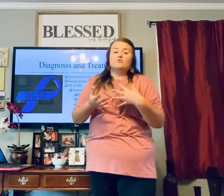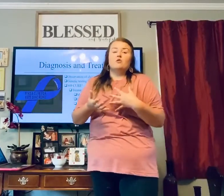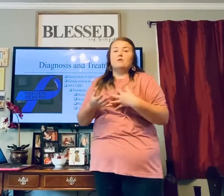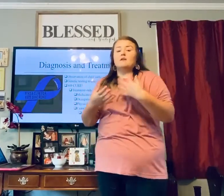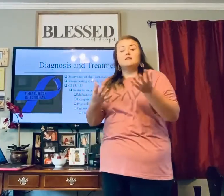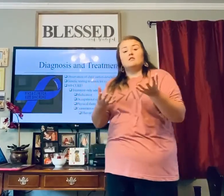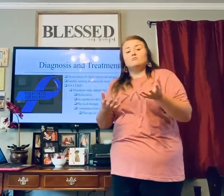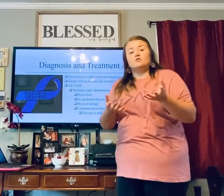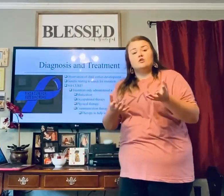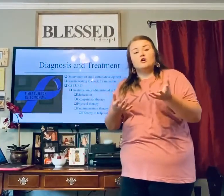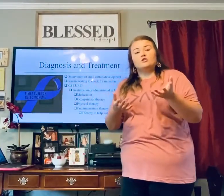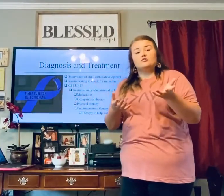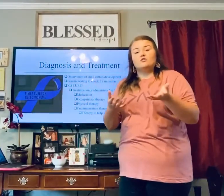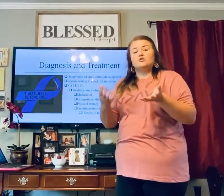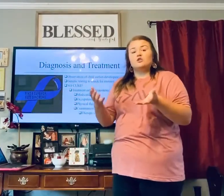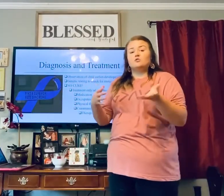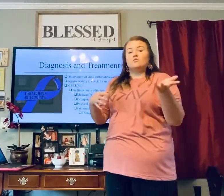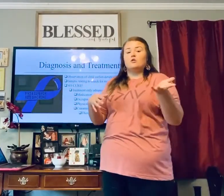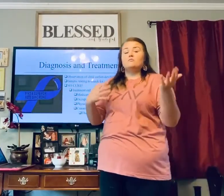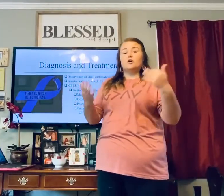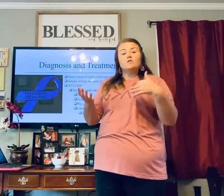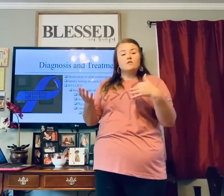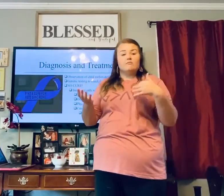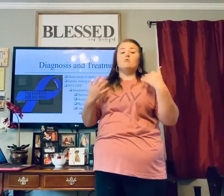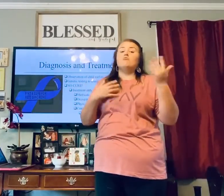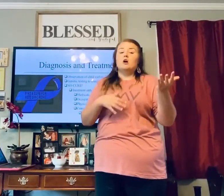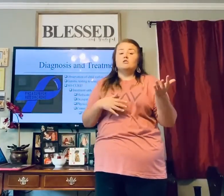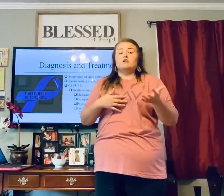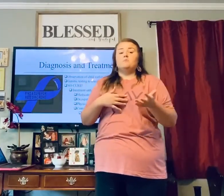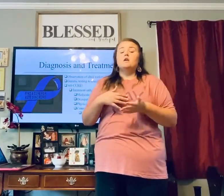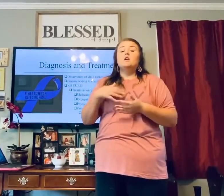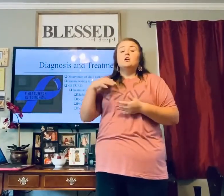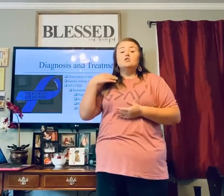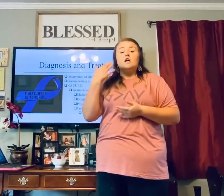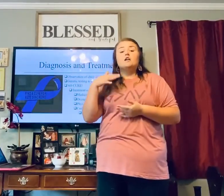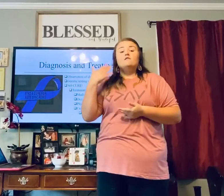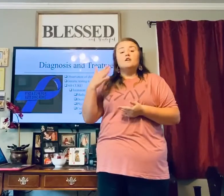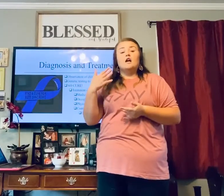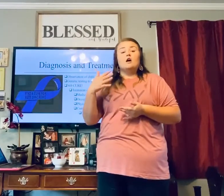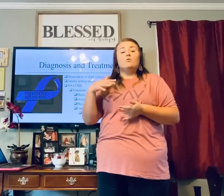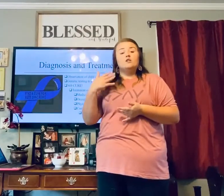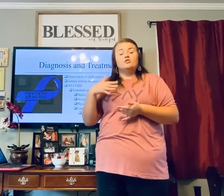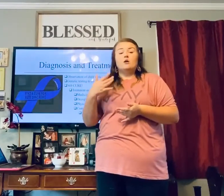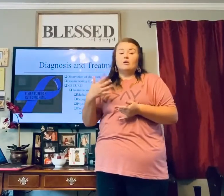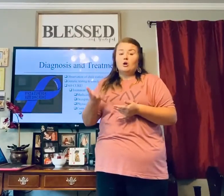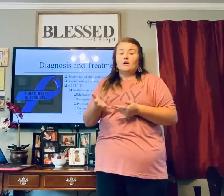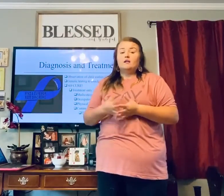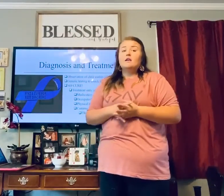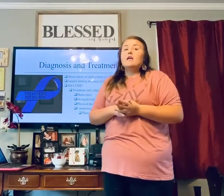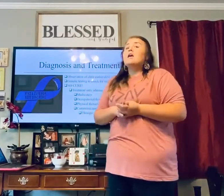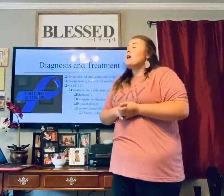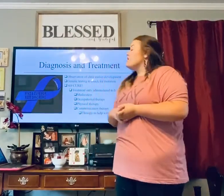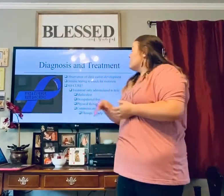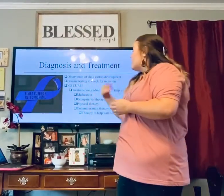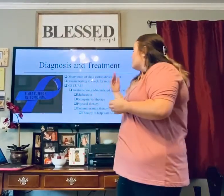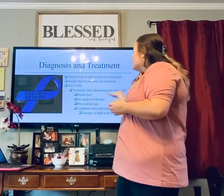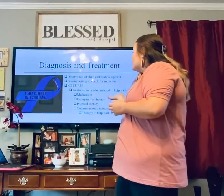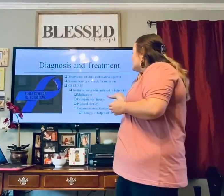wrong, and they take them to the doctor. So the doctor will observe them and watch them to try to figure out what is going on. And then they'll do a